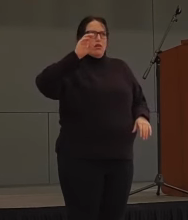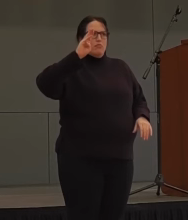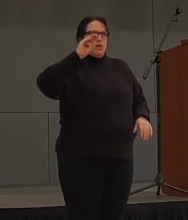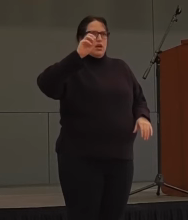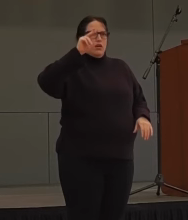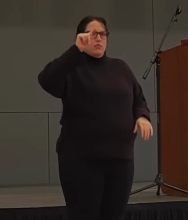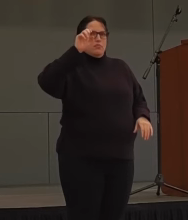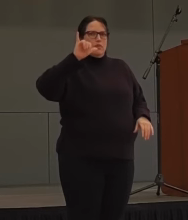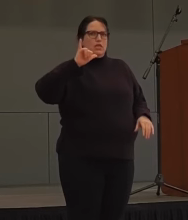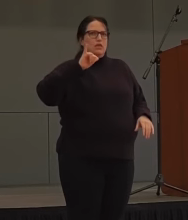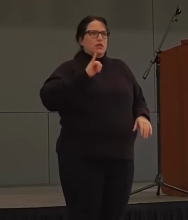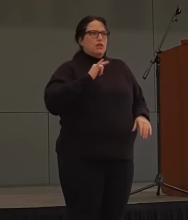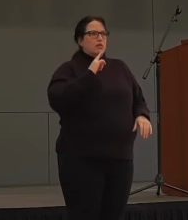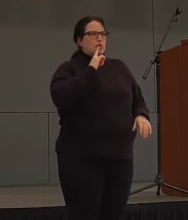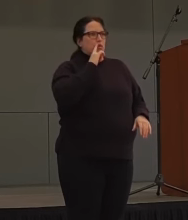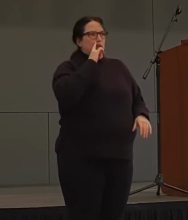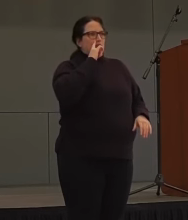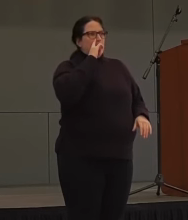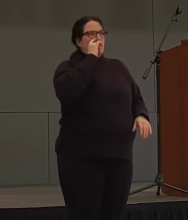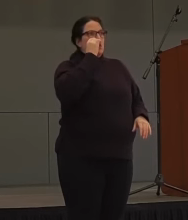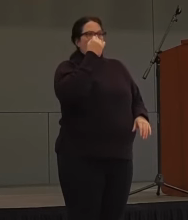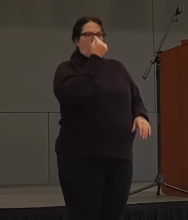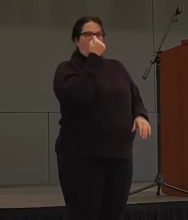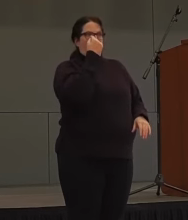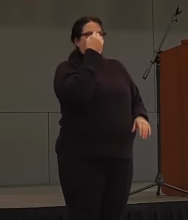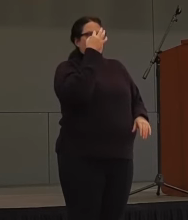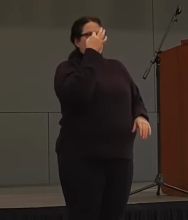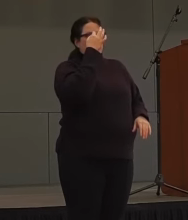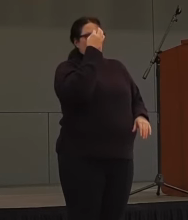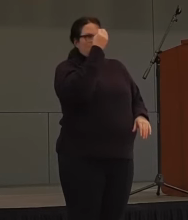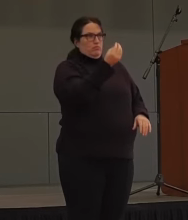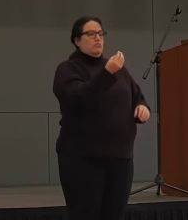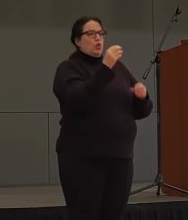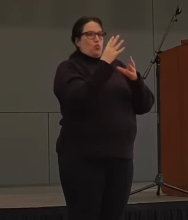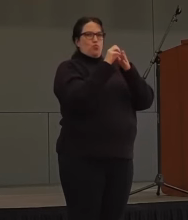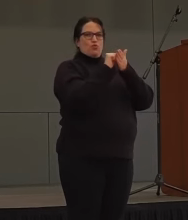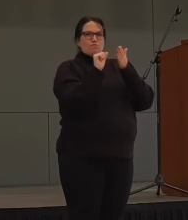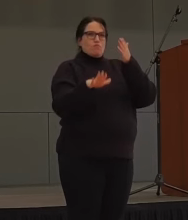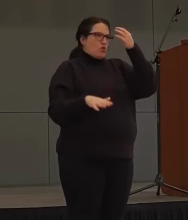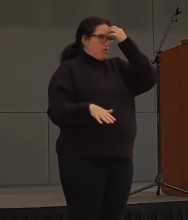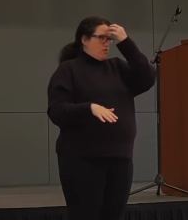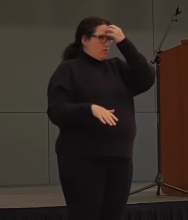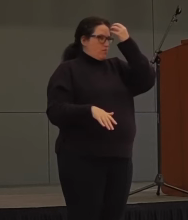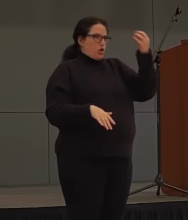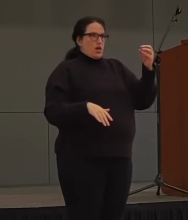to be causing him to make good choices. Now, as you can imagine, that is not